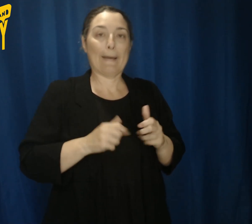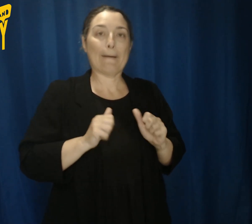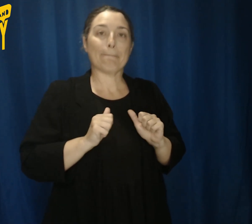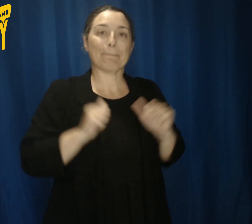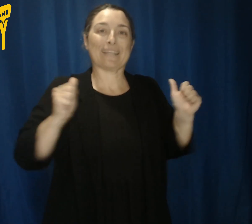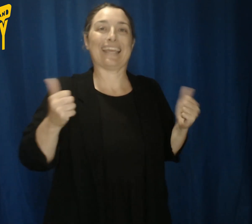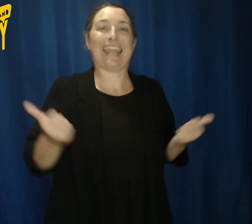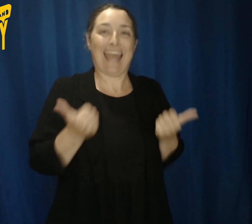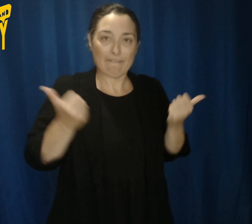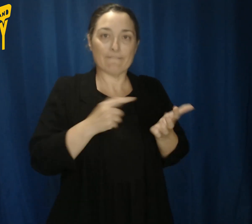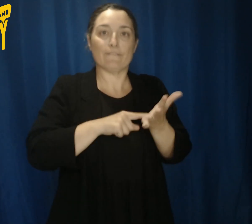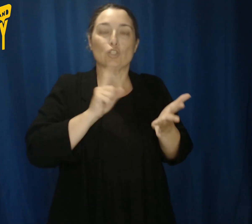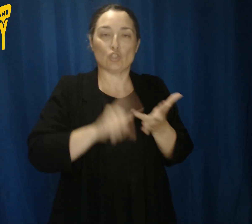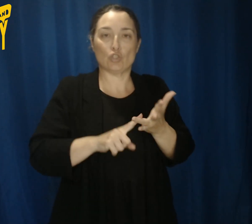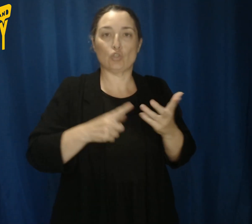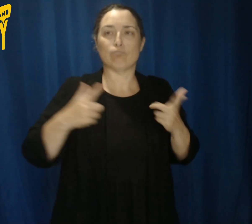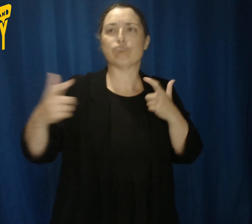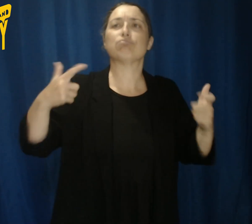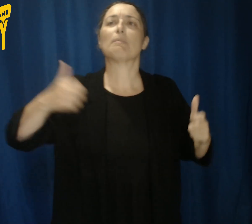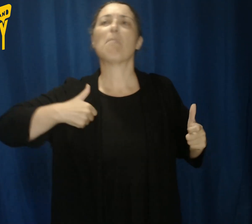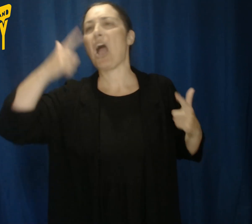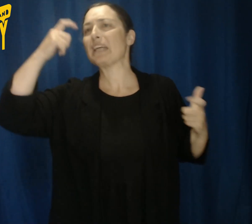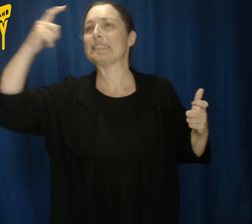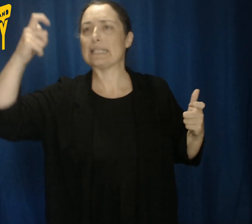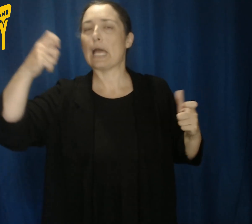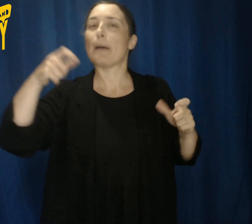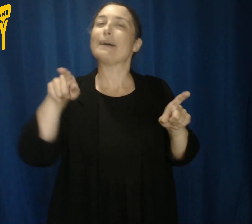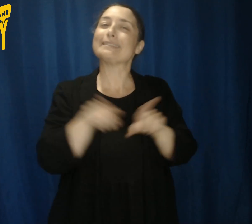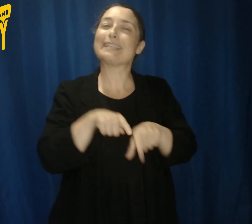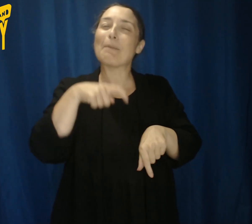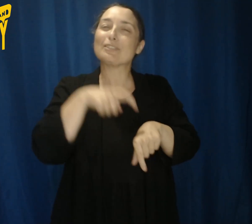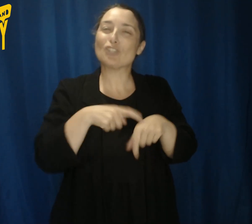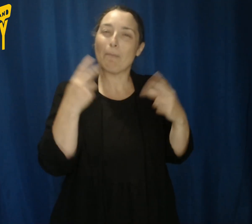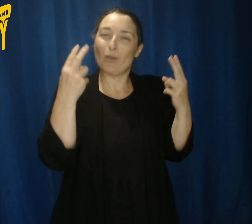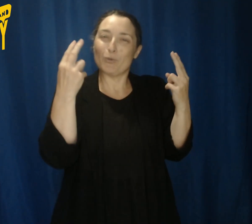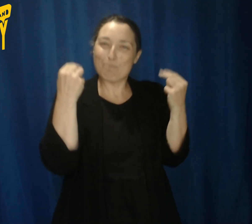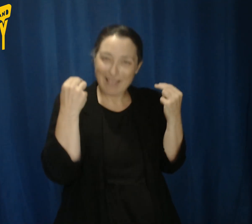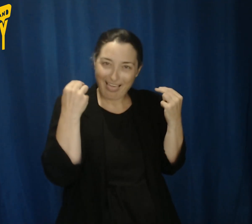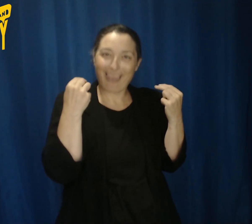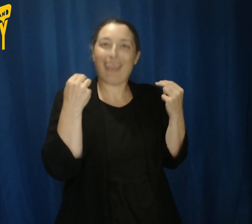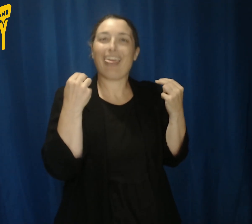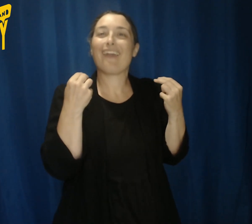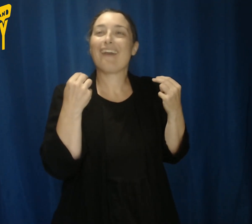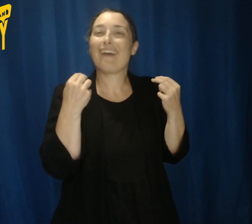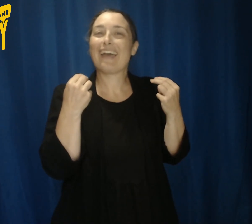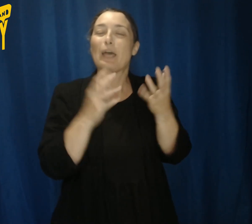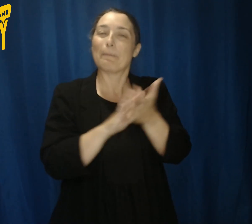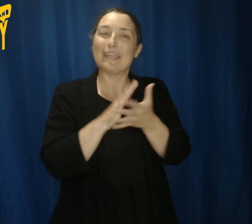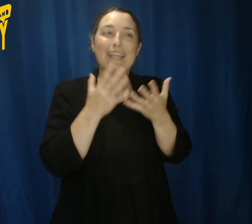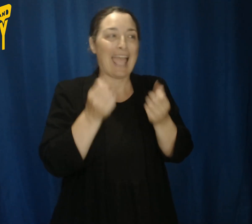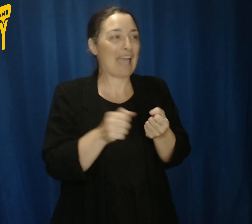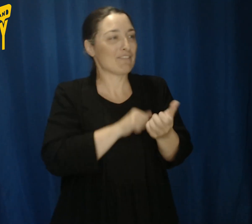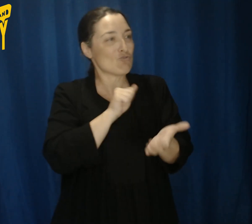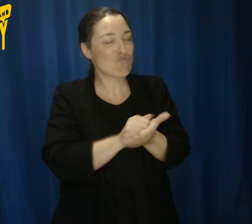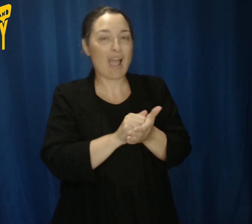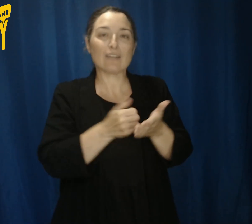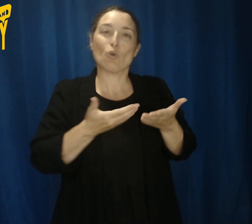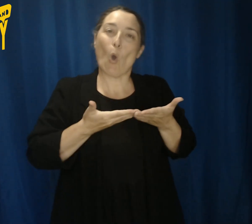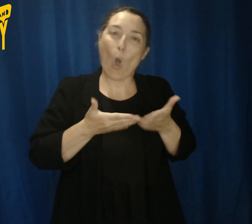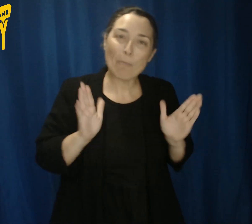power, but having enough humility in your life so that you attract a really worthy, honest, open-hearted and creative team.